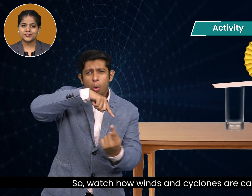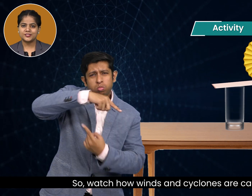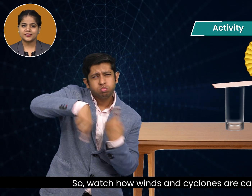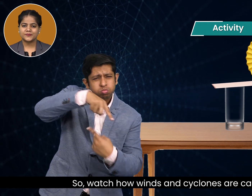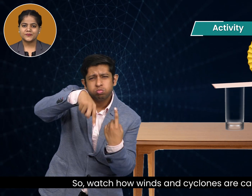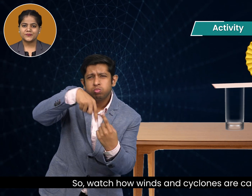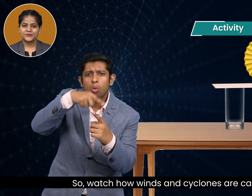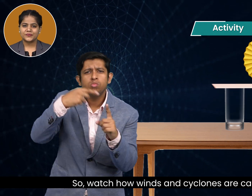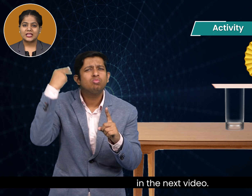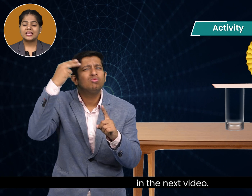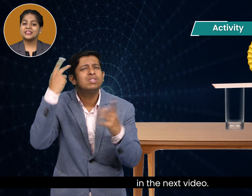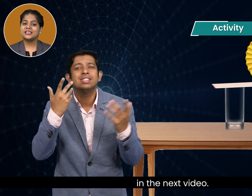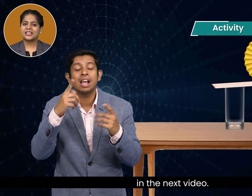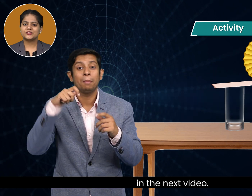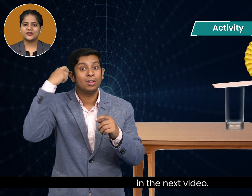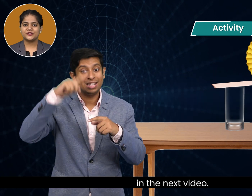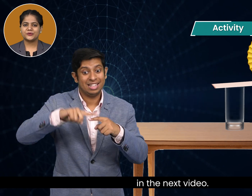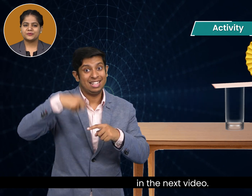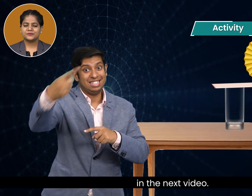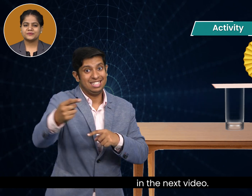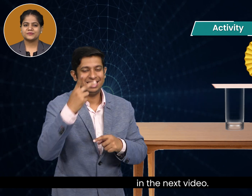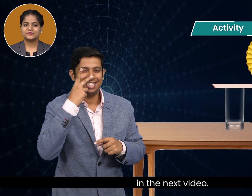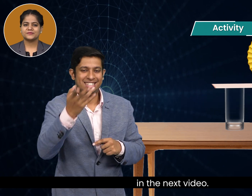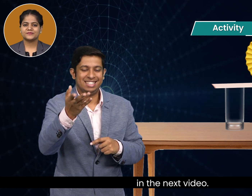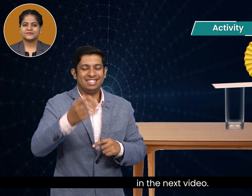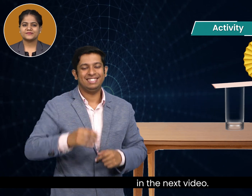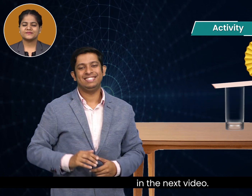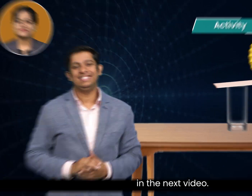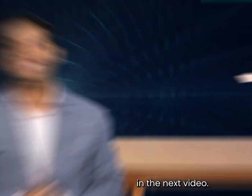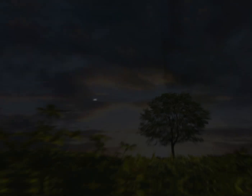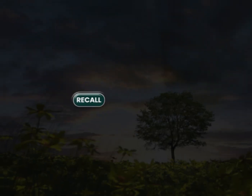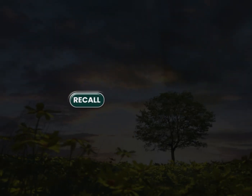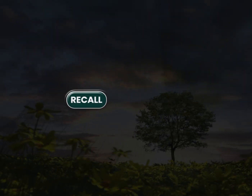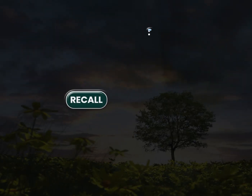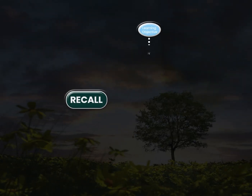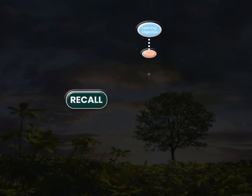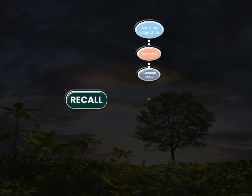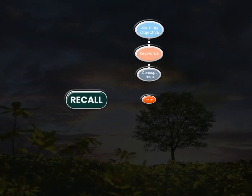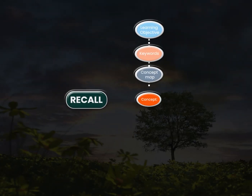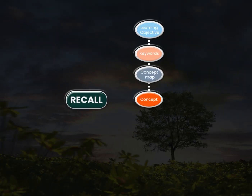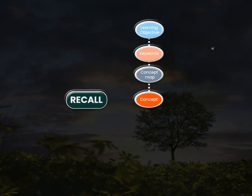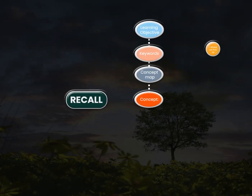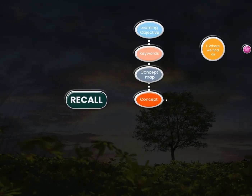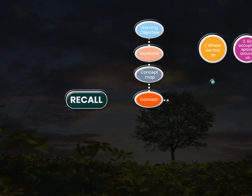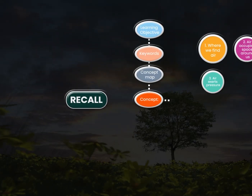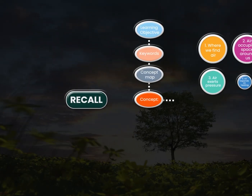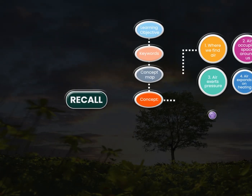caused in the next video.